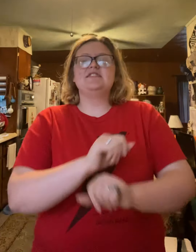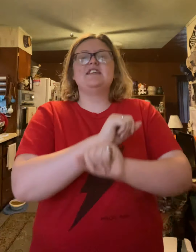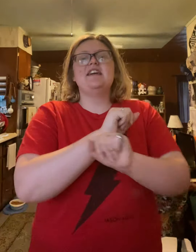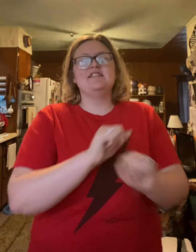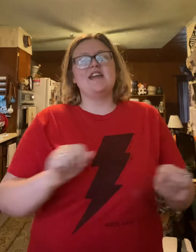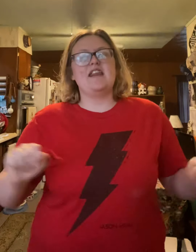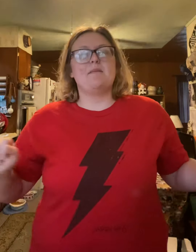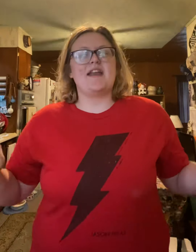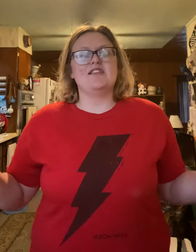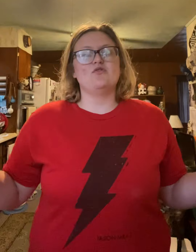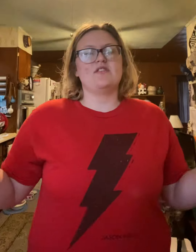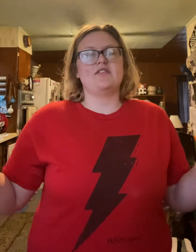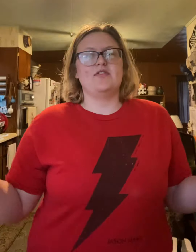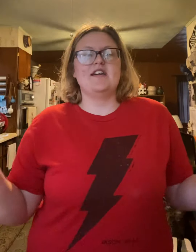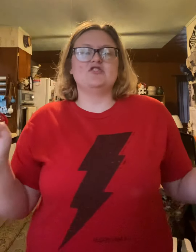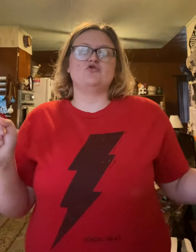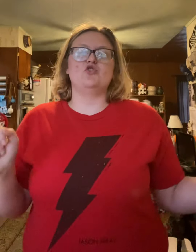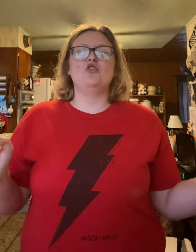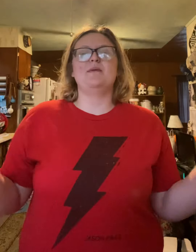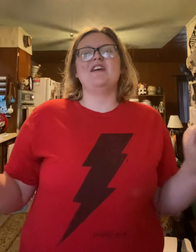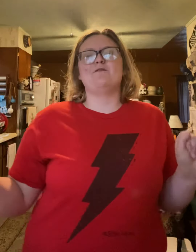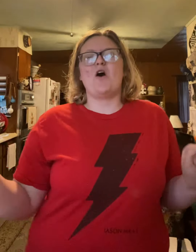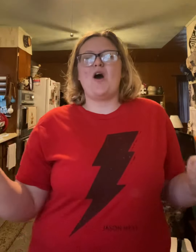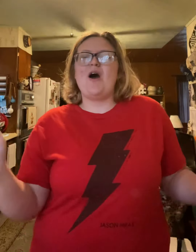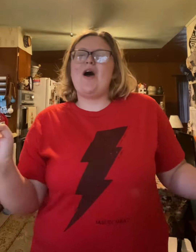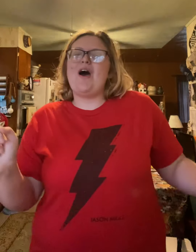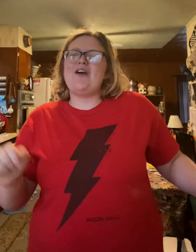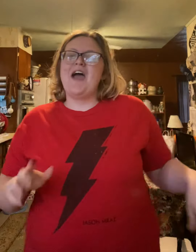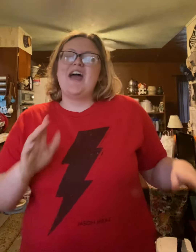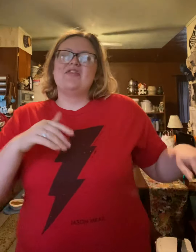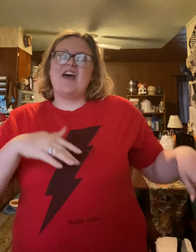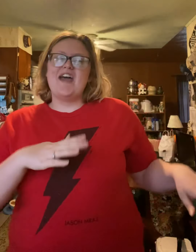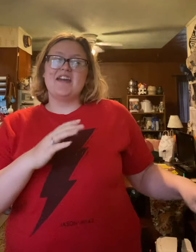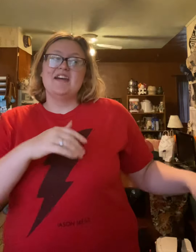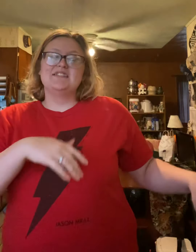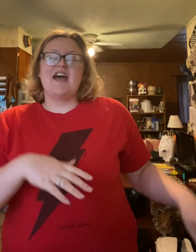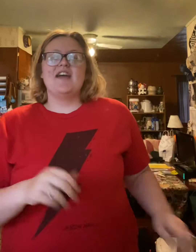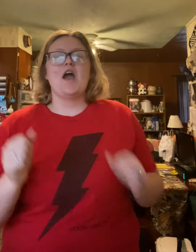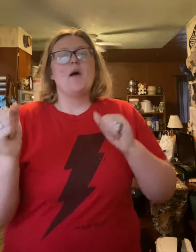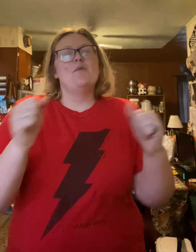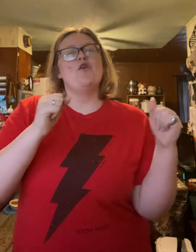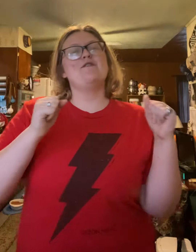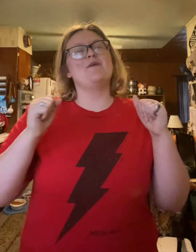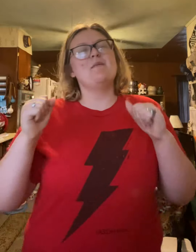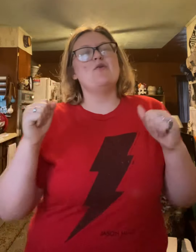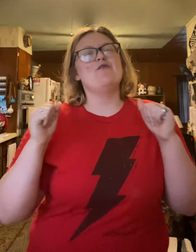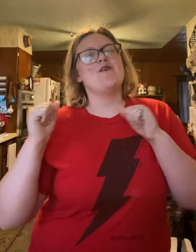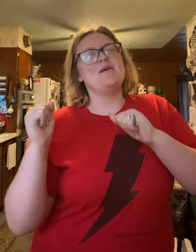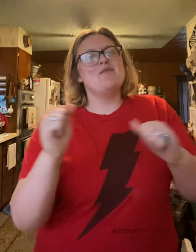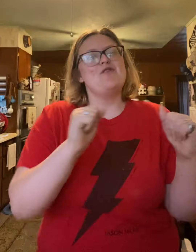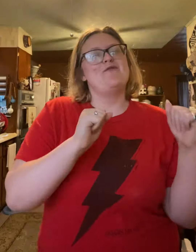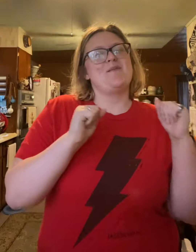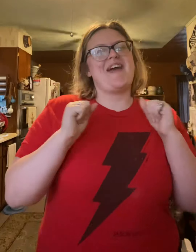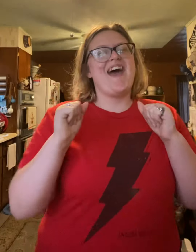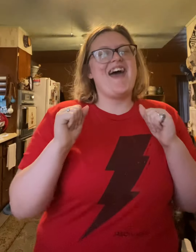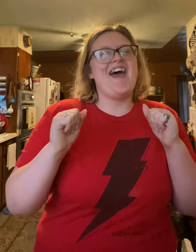seen anybody do the things you do before. They say, move for me, move for me, move for me,